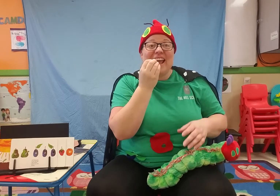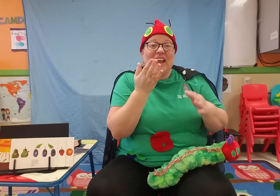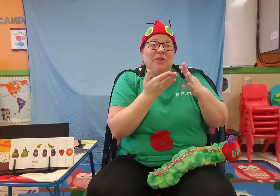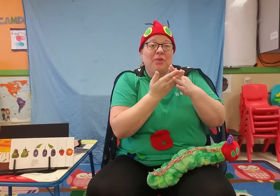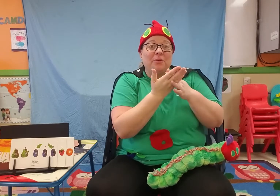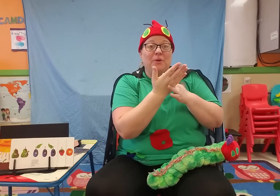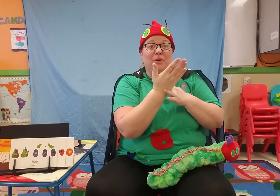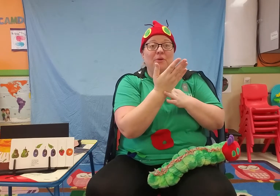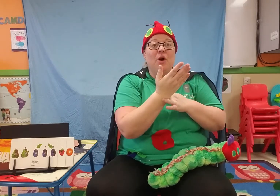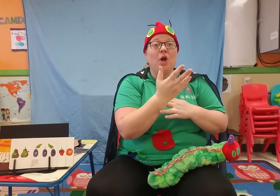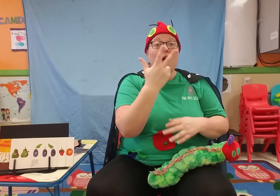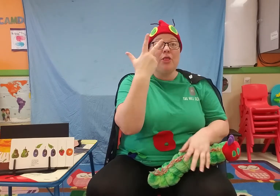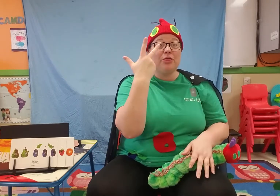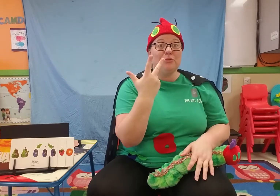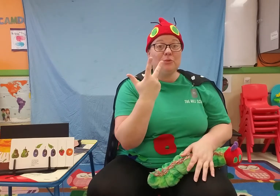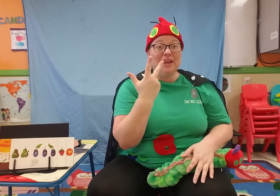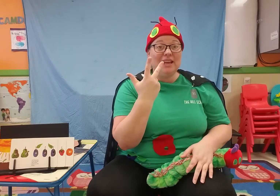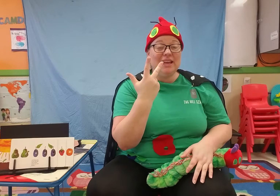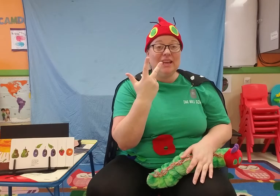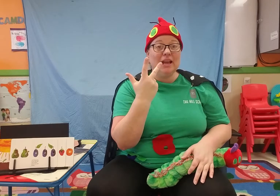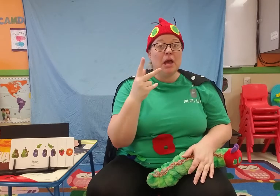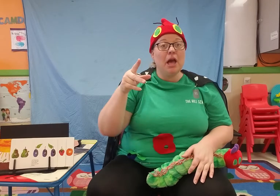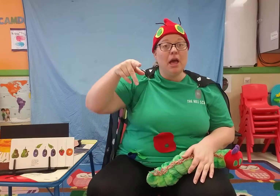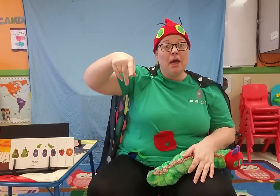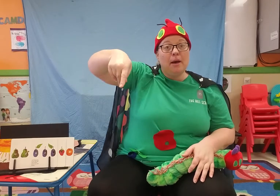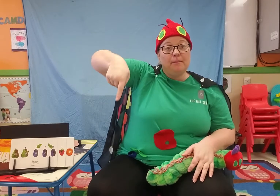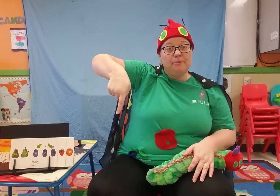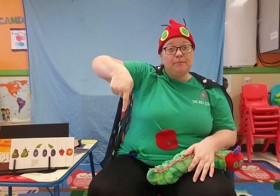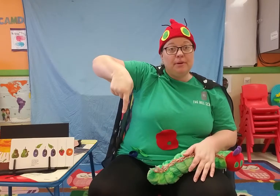ate through three